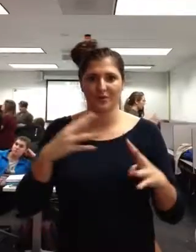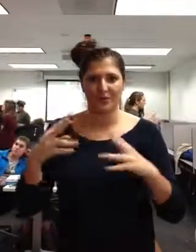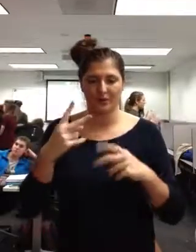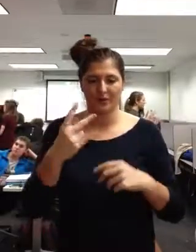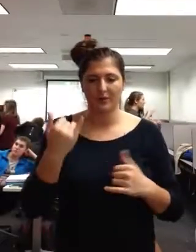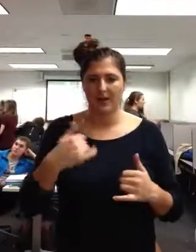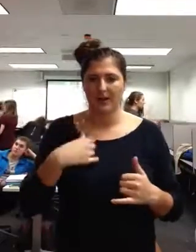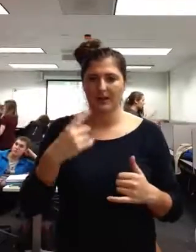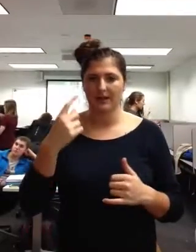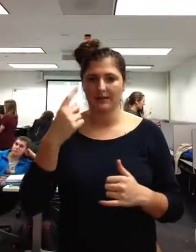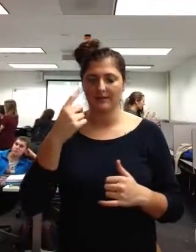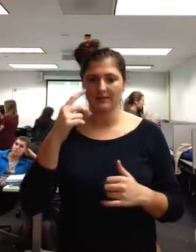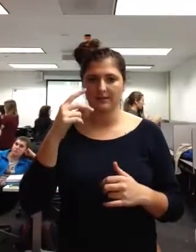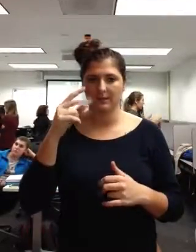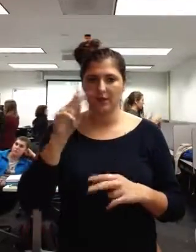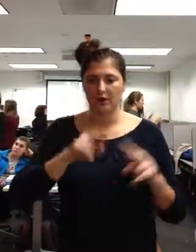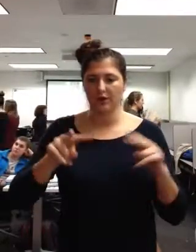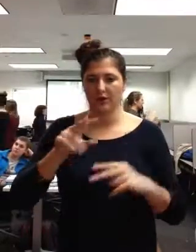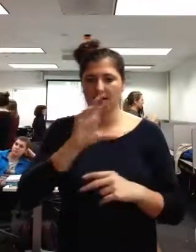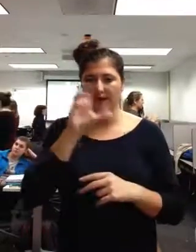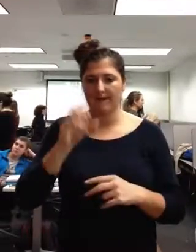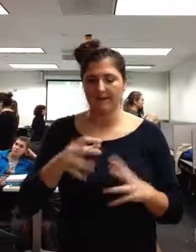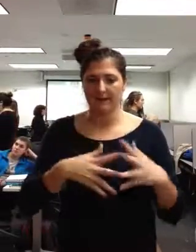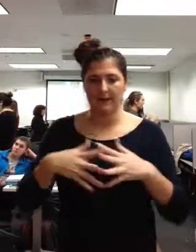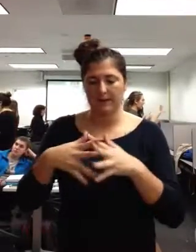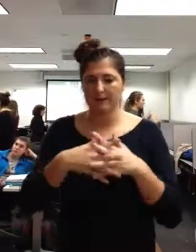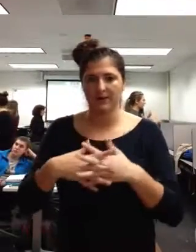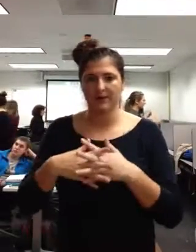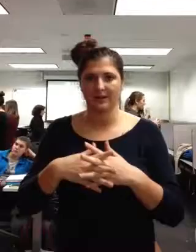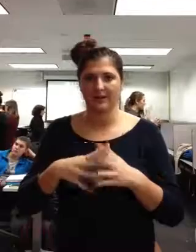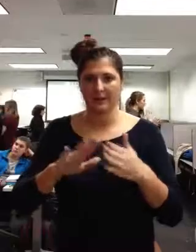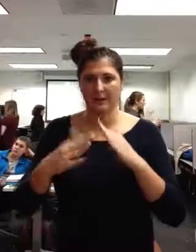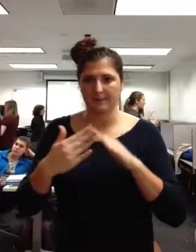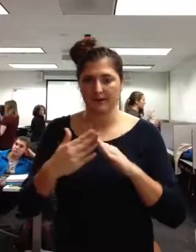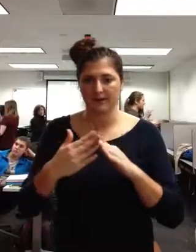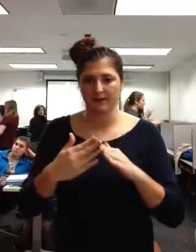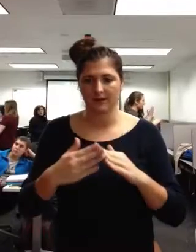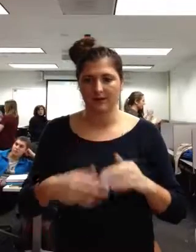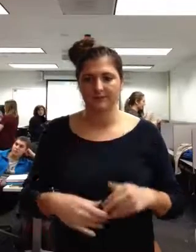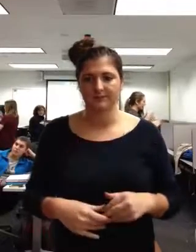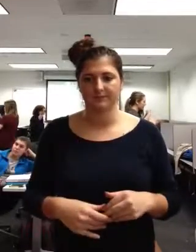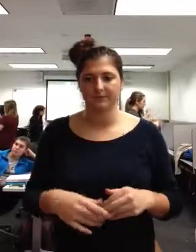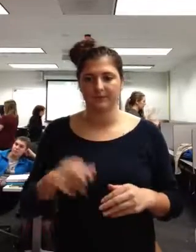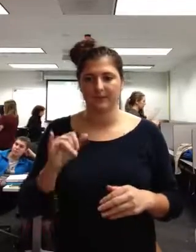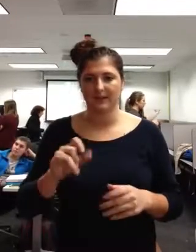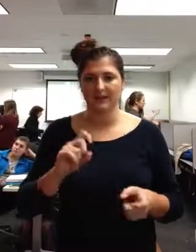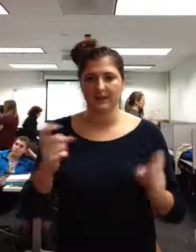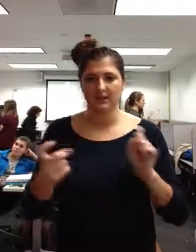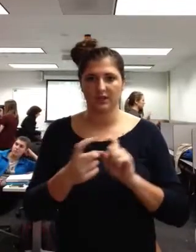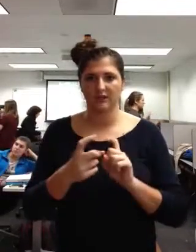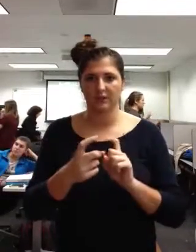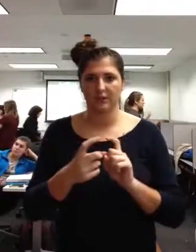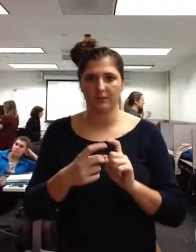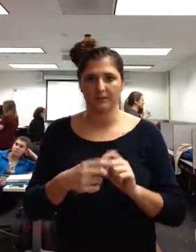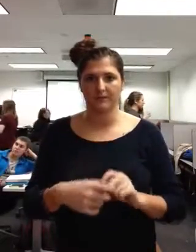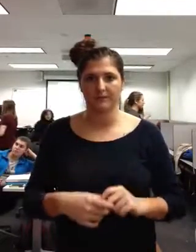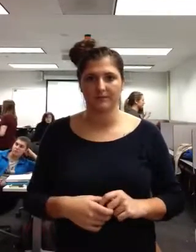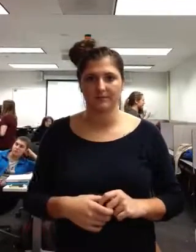community, and the way in which the civil rights movement of the 50s and early 60s began to transform its prospects. The Supreme